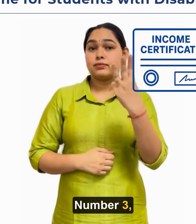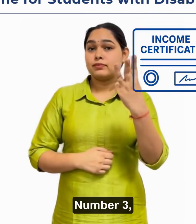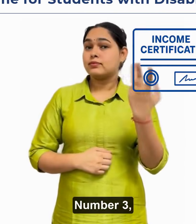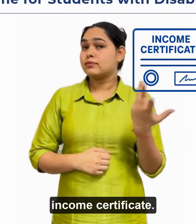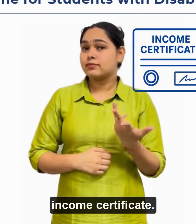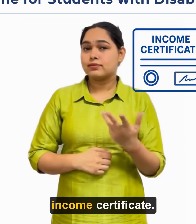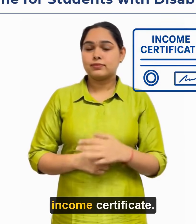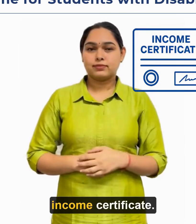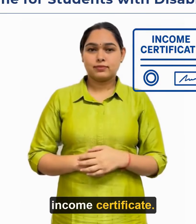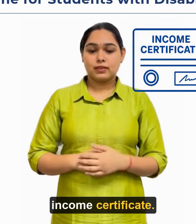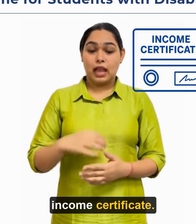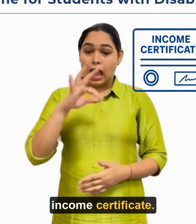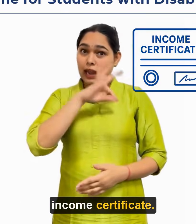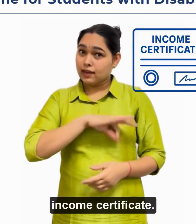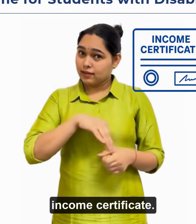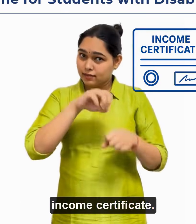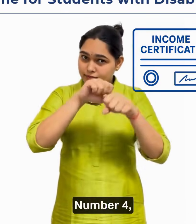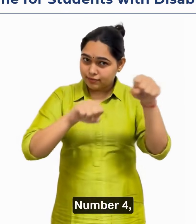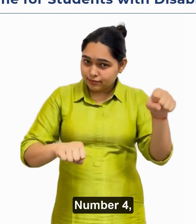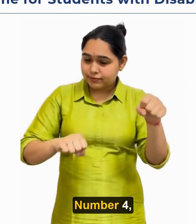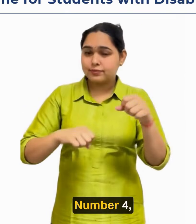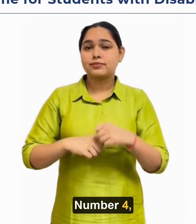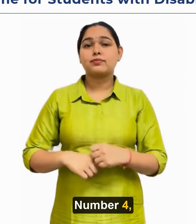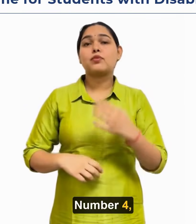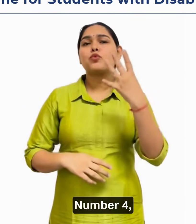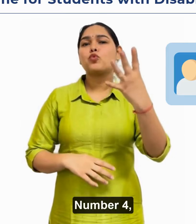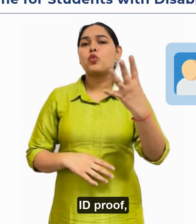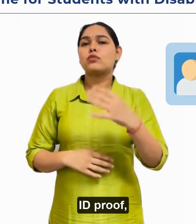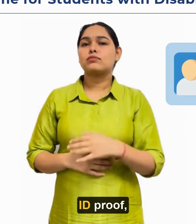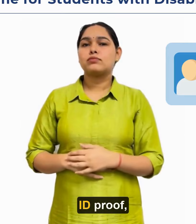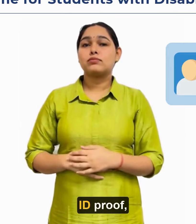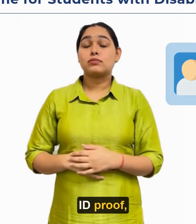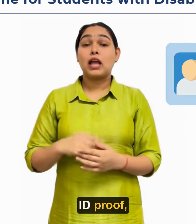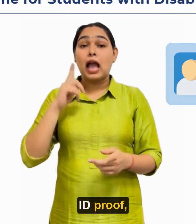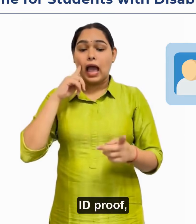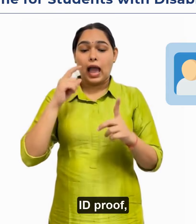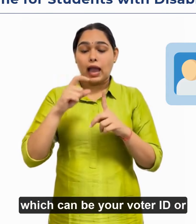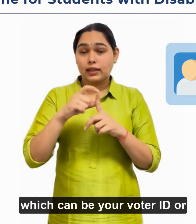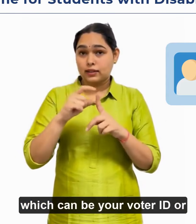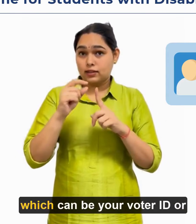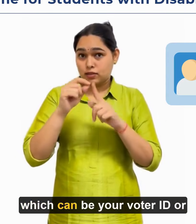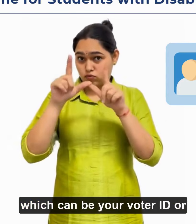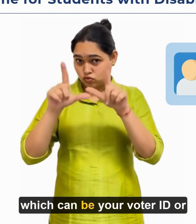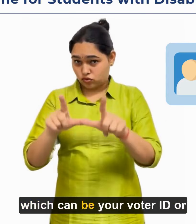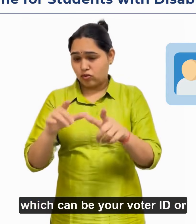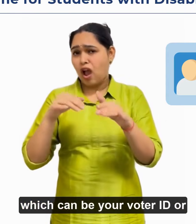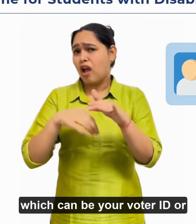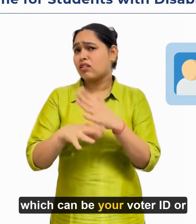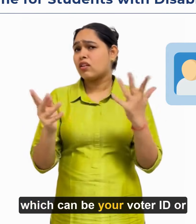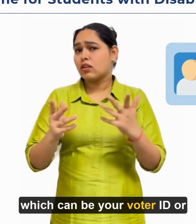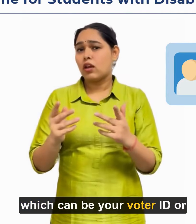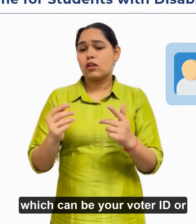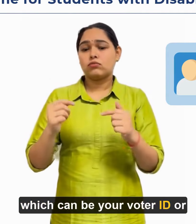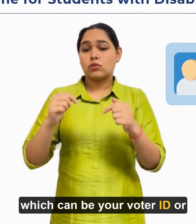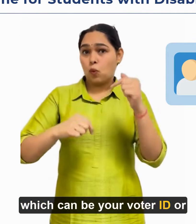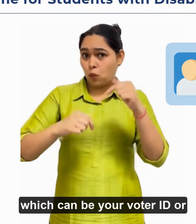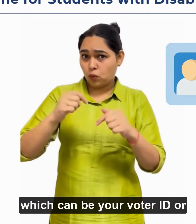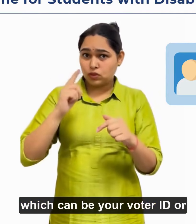3, income certificate. Number 4, ID proof, which can be your voter ID